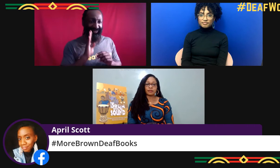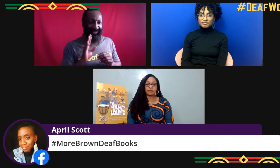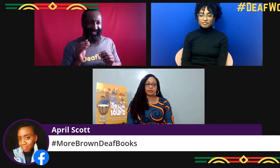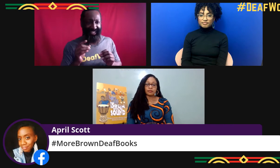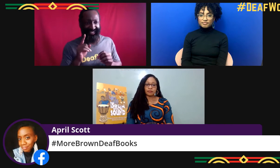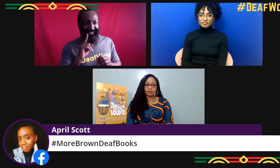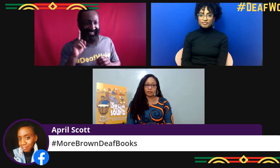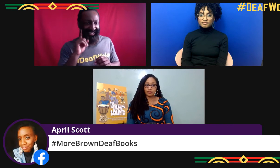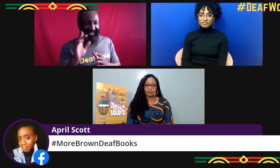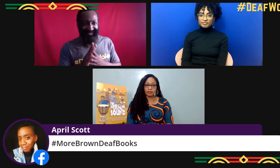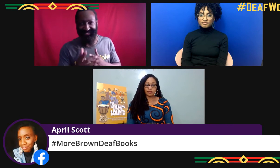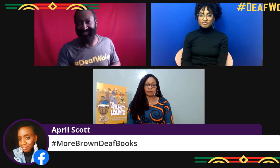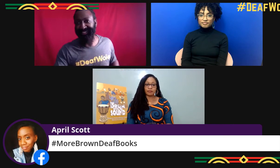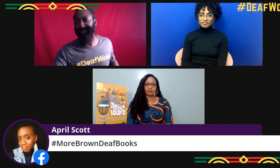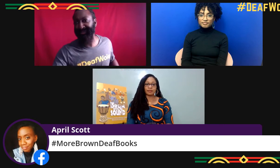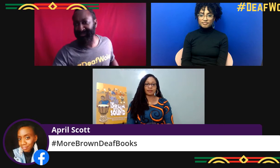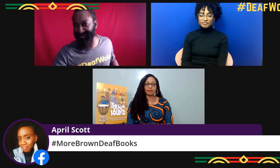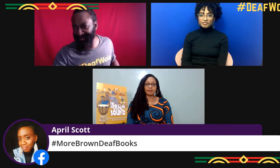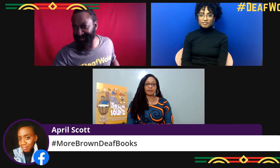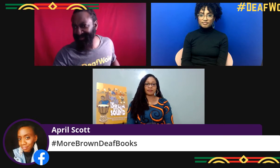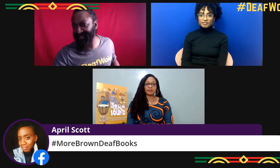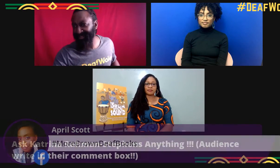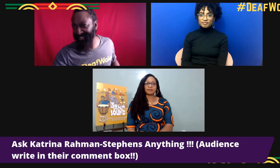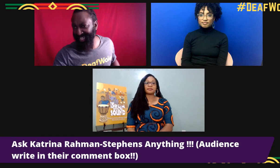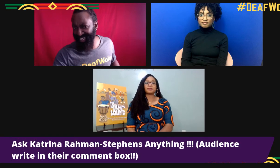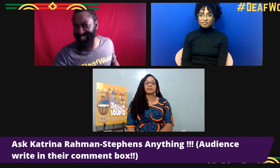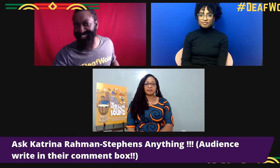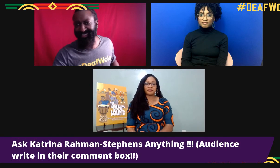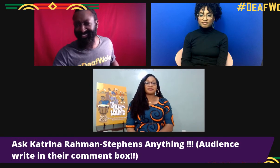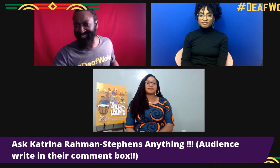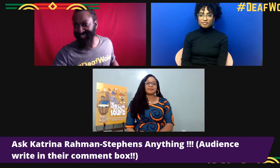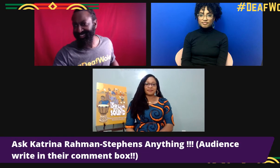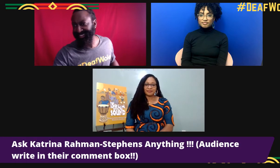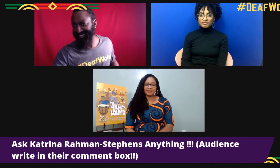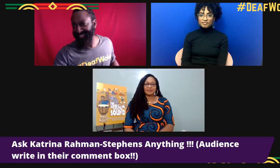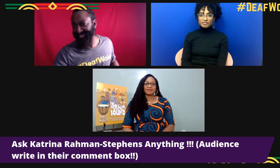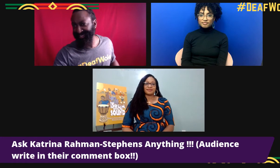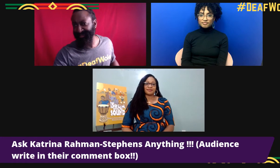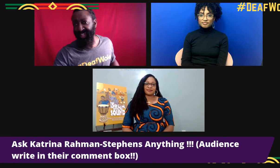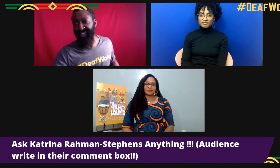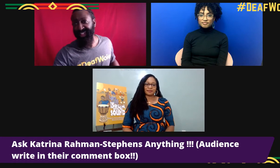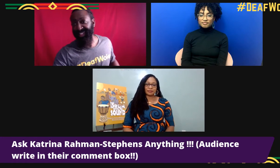So we got some comments. Hashtag more brown deaf books.